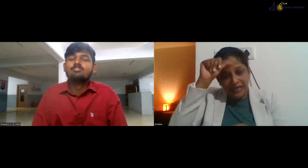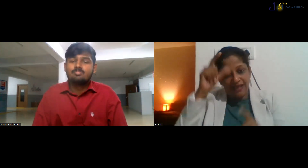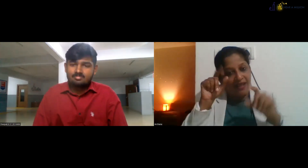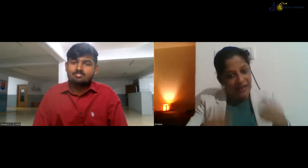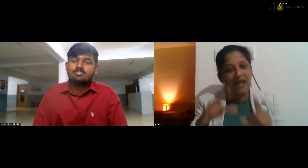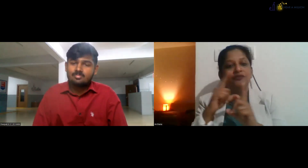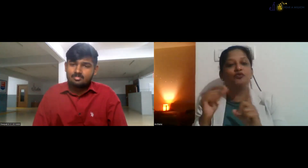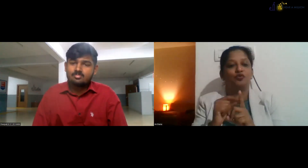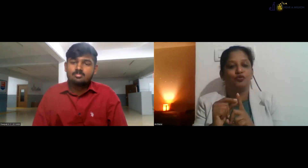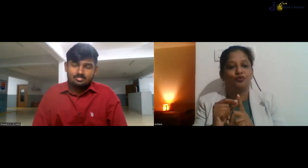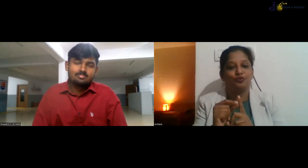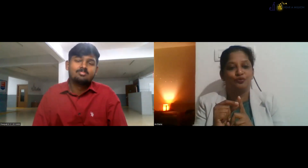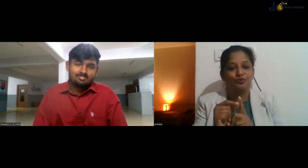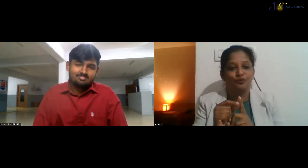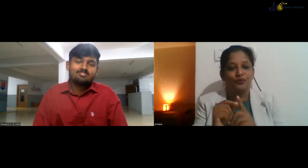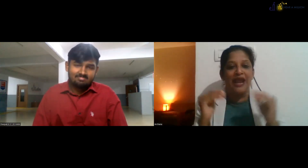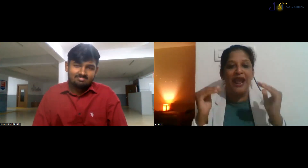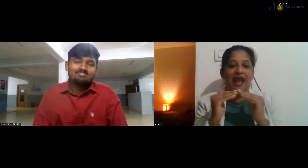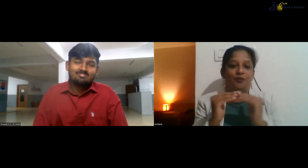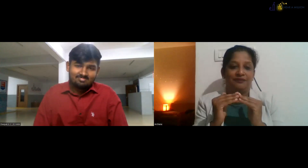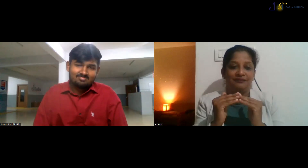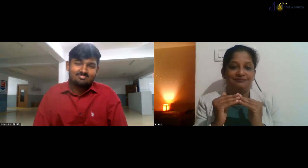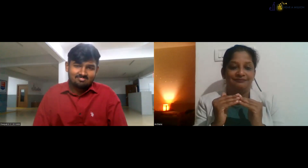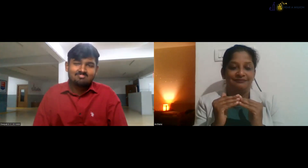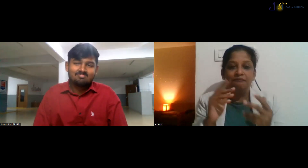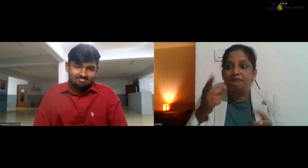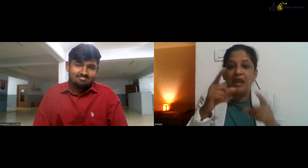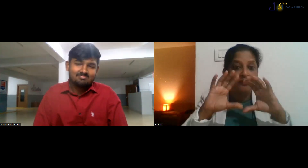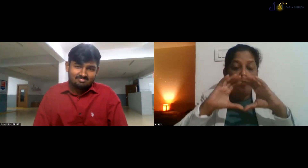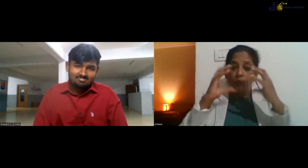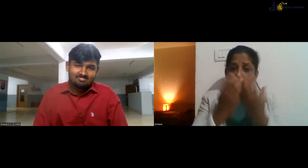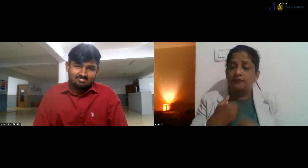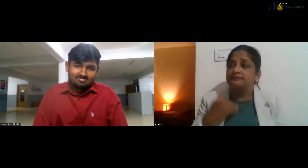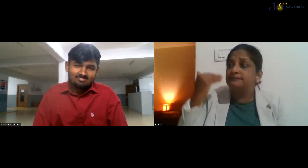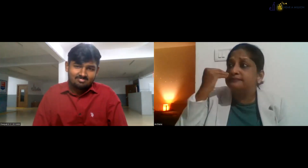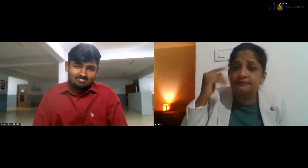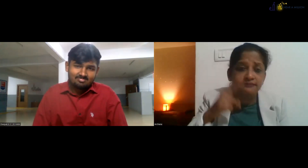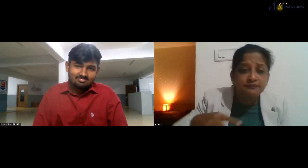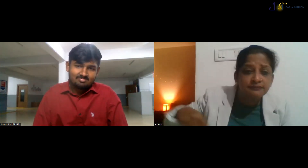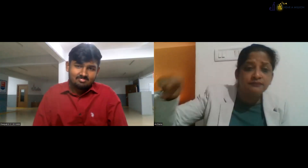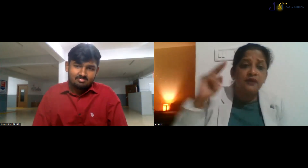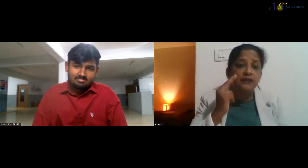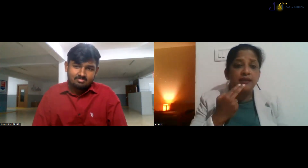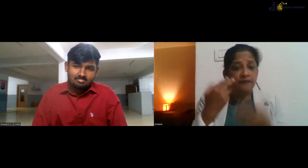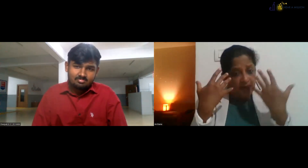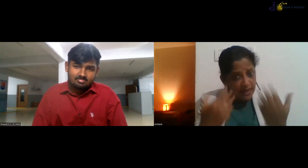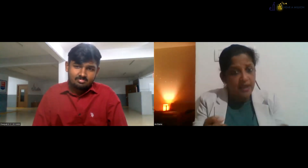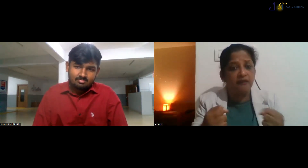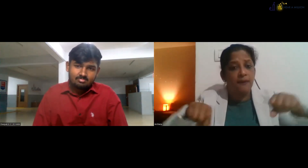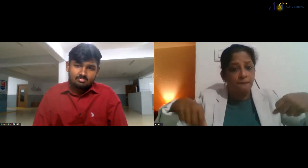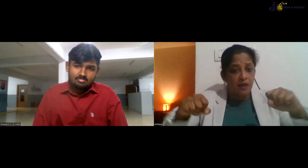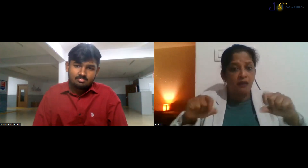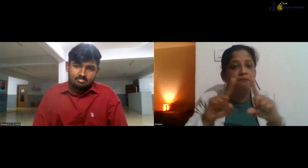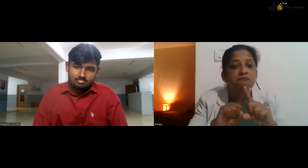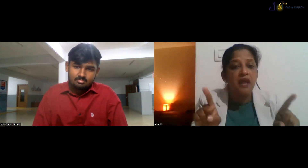travel, right? And we the deaf Indian people, they can also travel, right? But across the world, when I